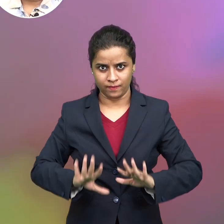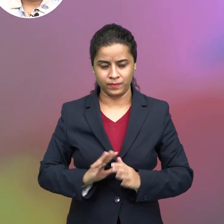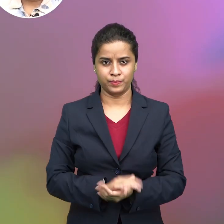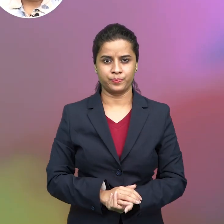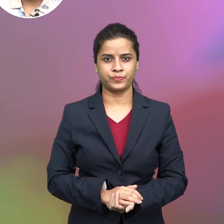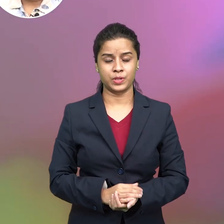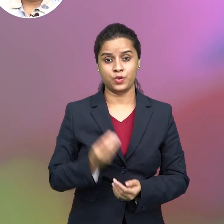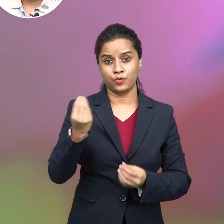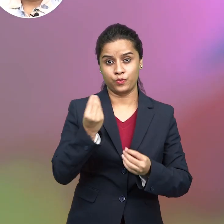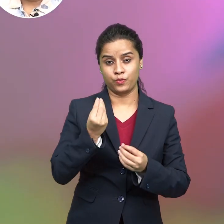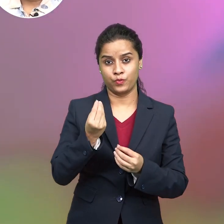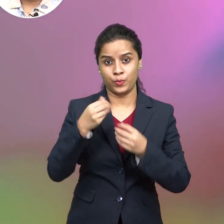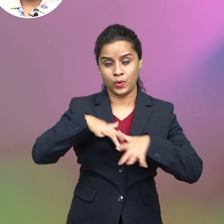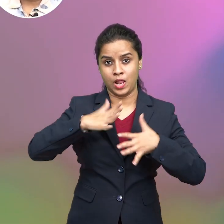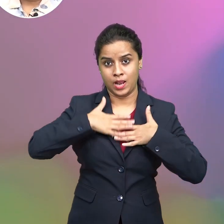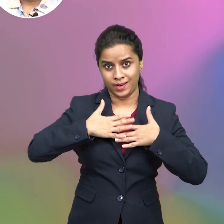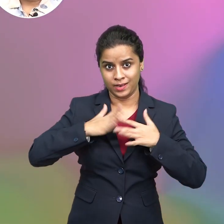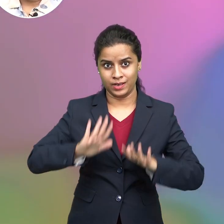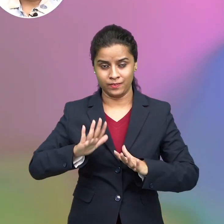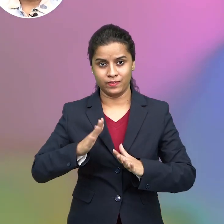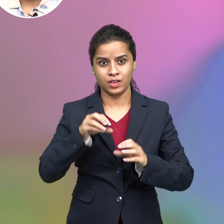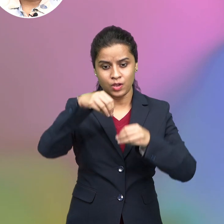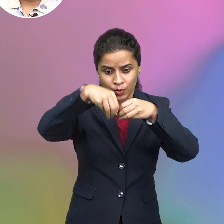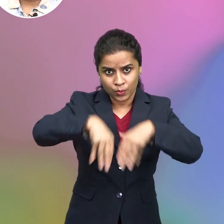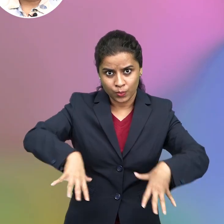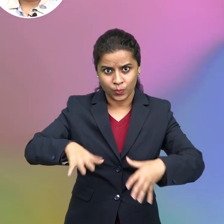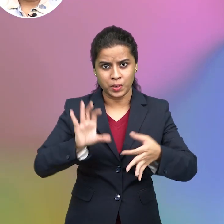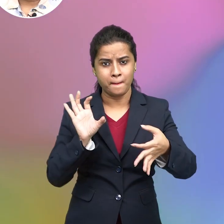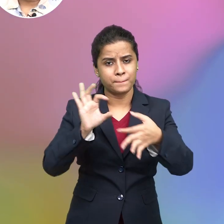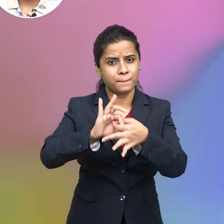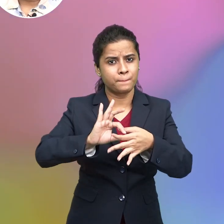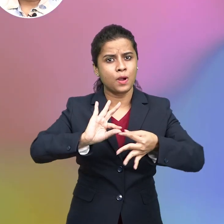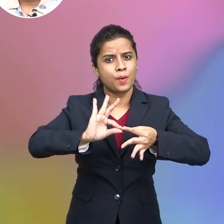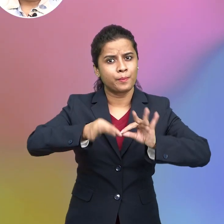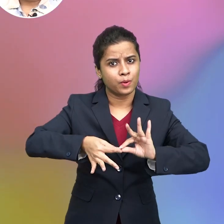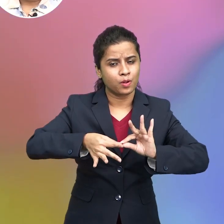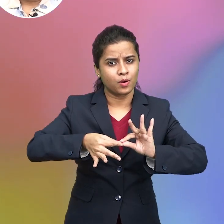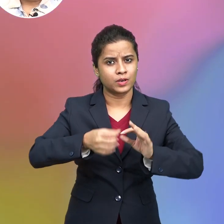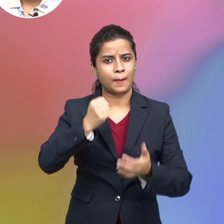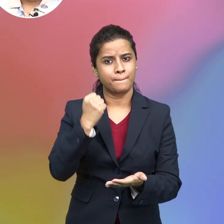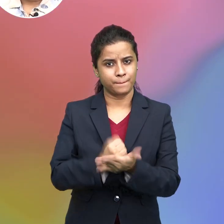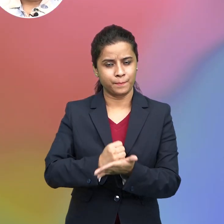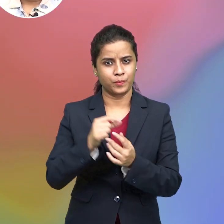and few survive with their roots blocked permanently in water.